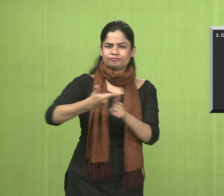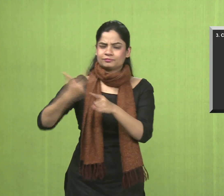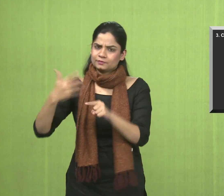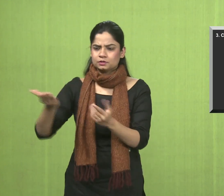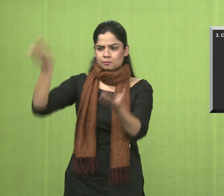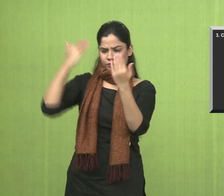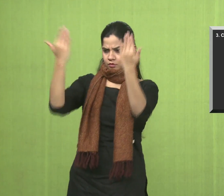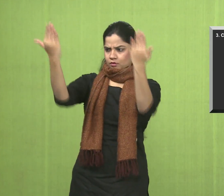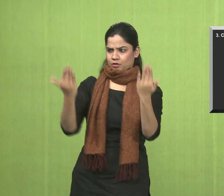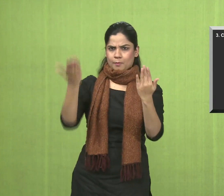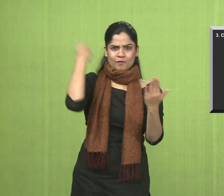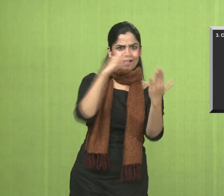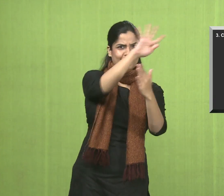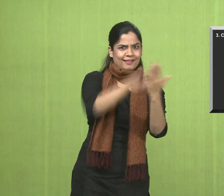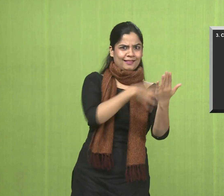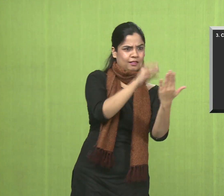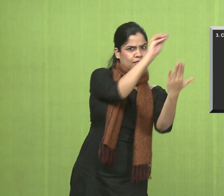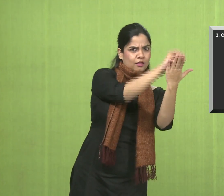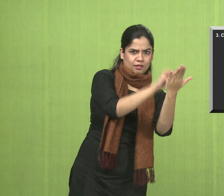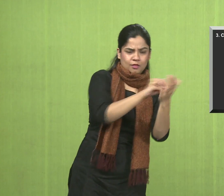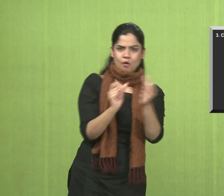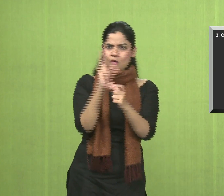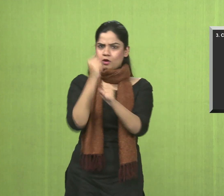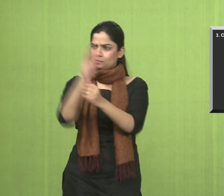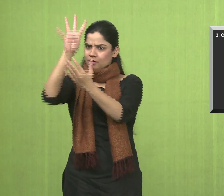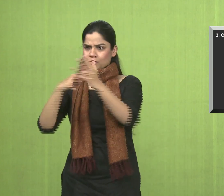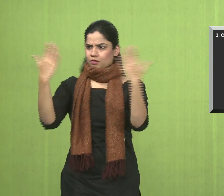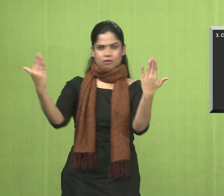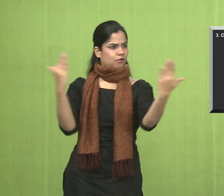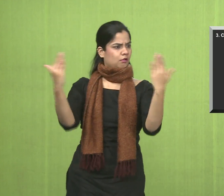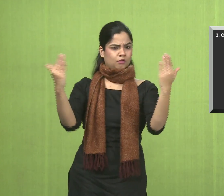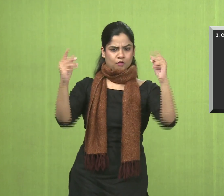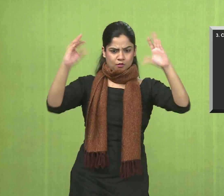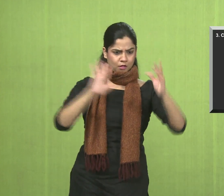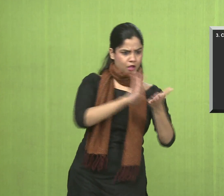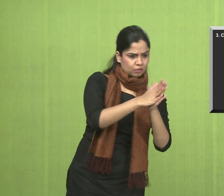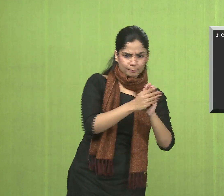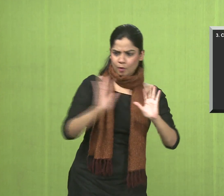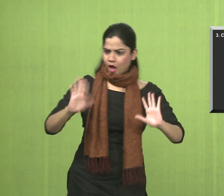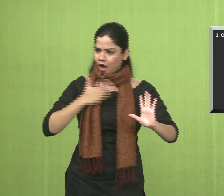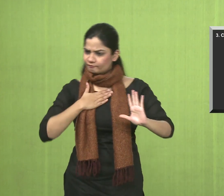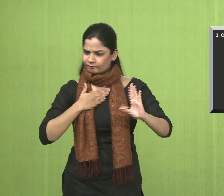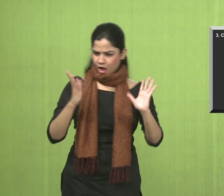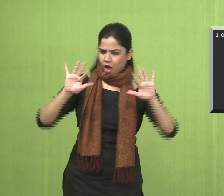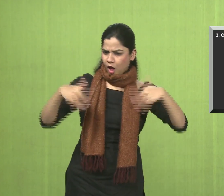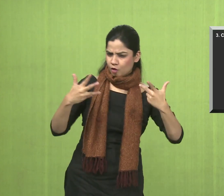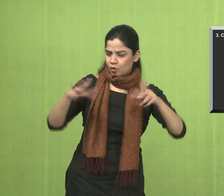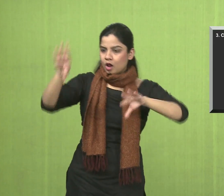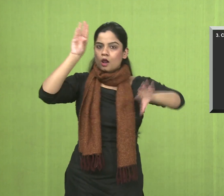you have checked, you can check the expenditure of both the months that you've written down. It will help you in understanding where